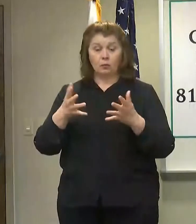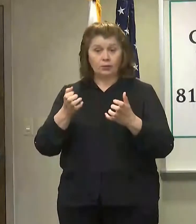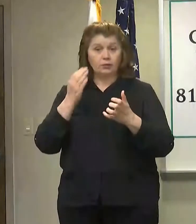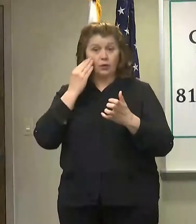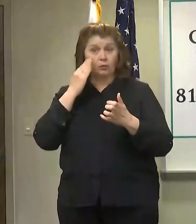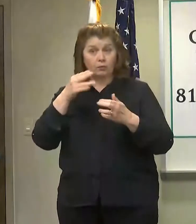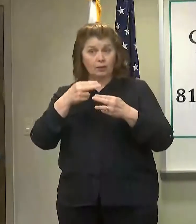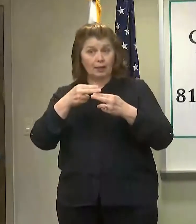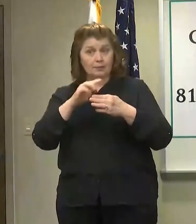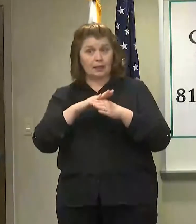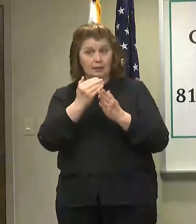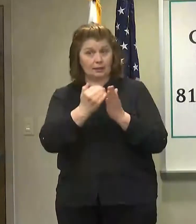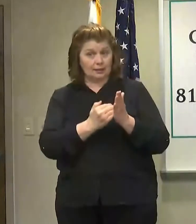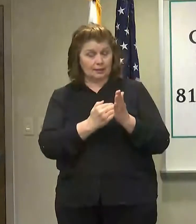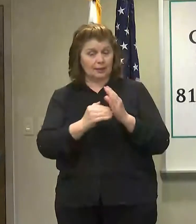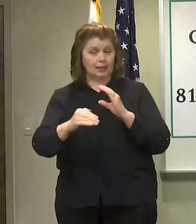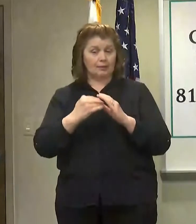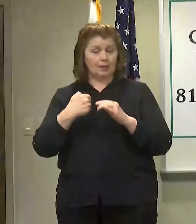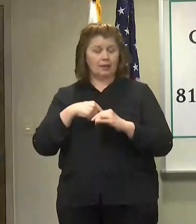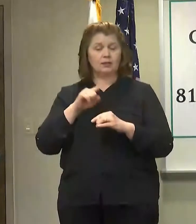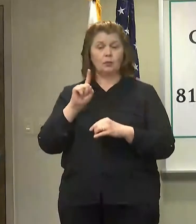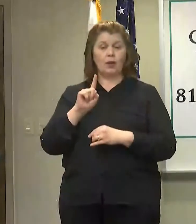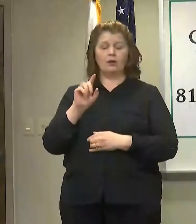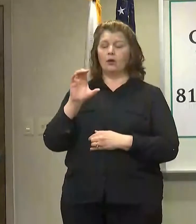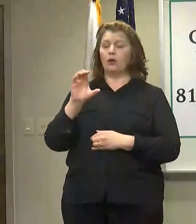they can certainly email us at